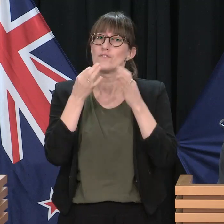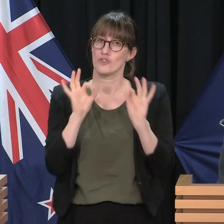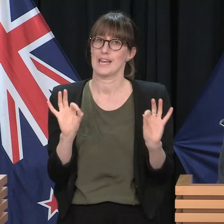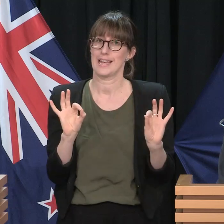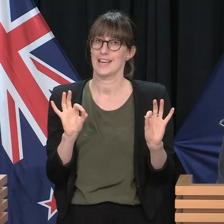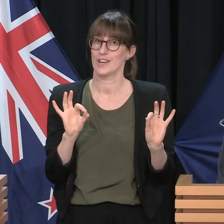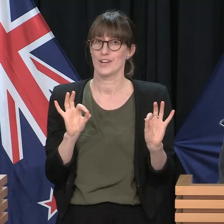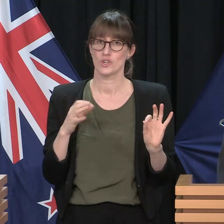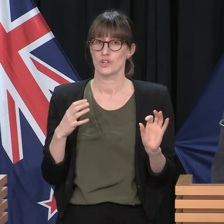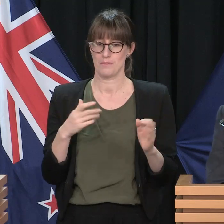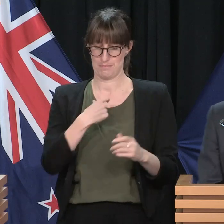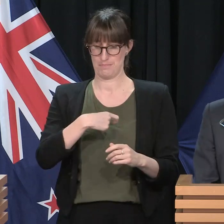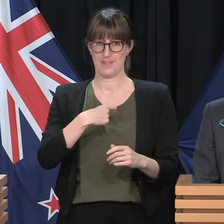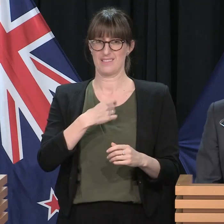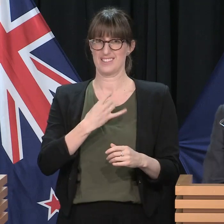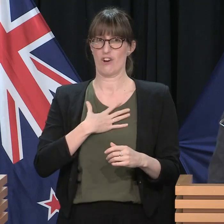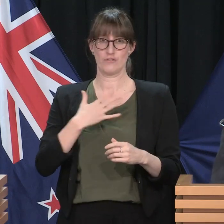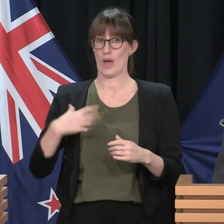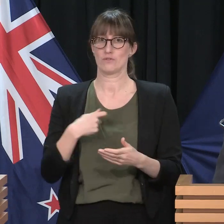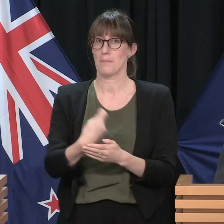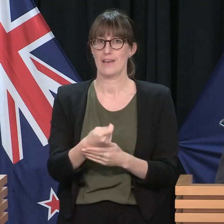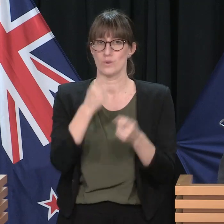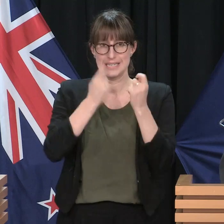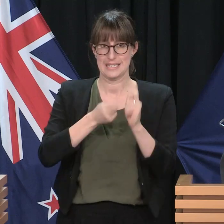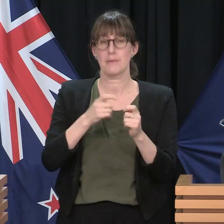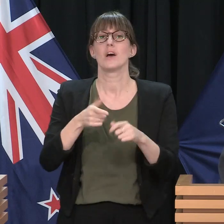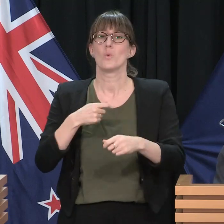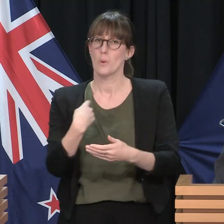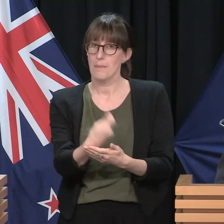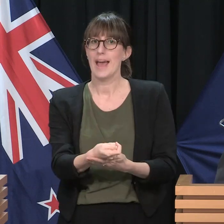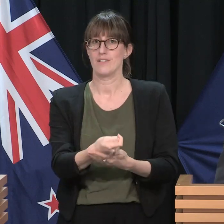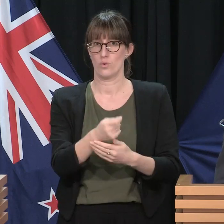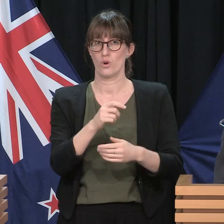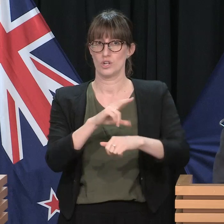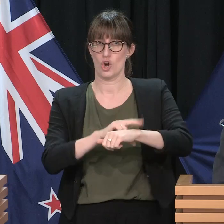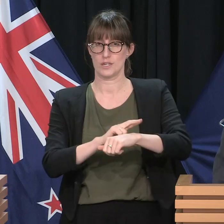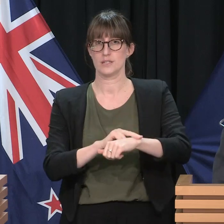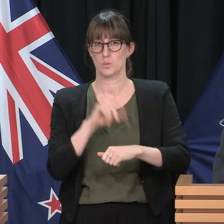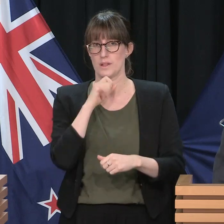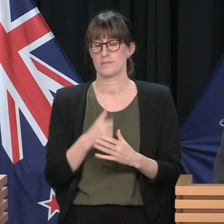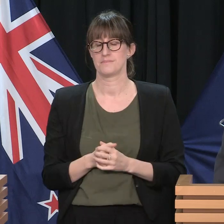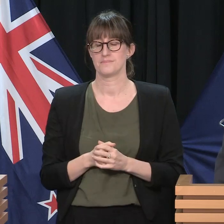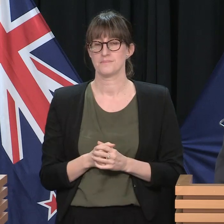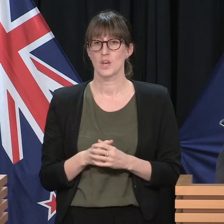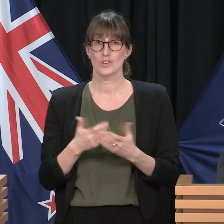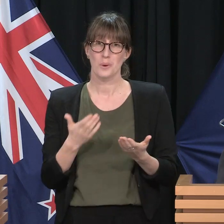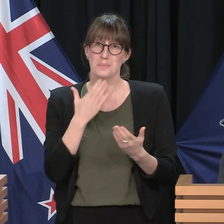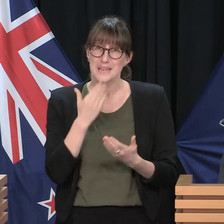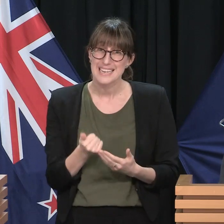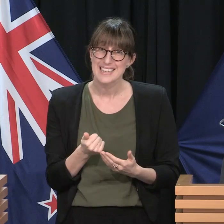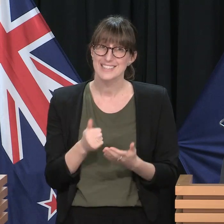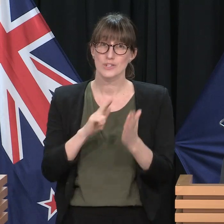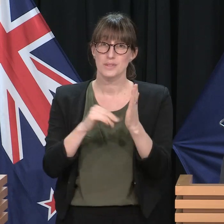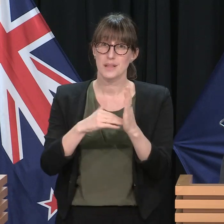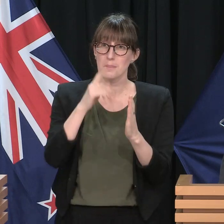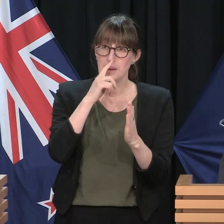This brings me to the third area of action, and that is where all New Zealanders have a role to play. If you are offered a swab, then please take